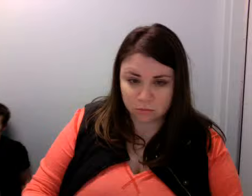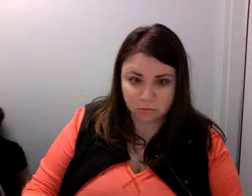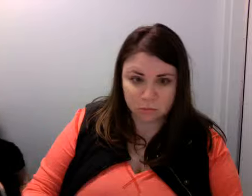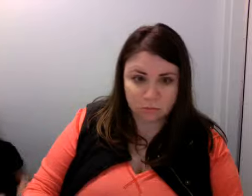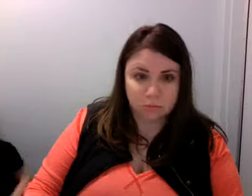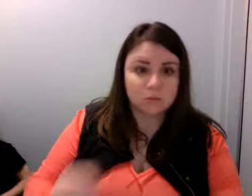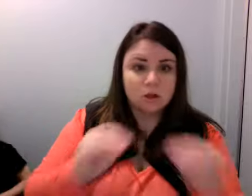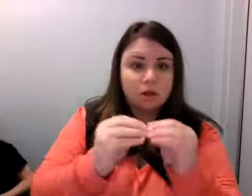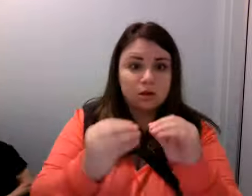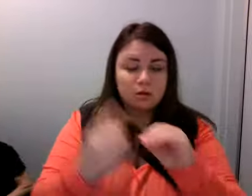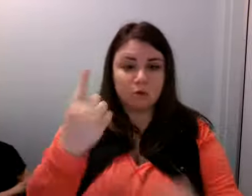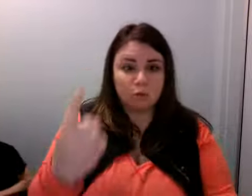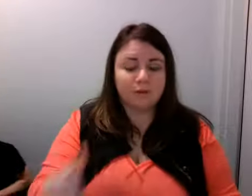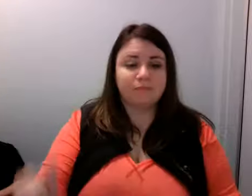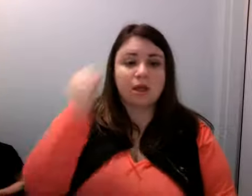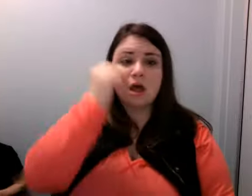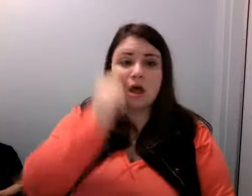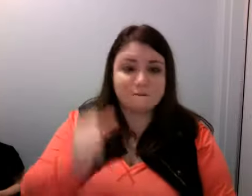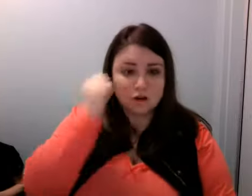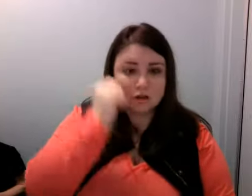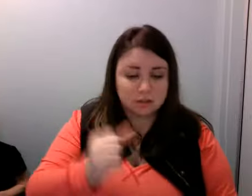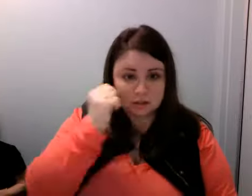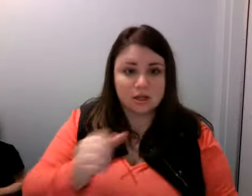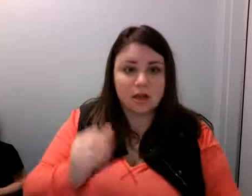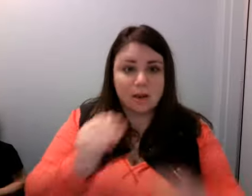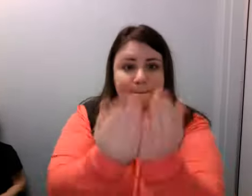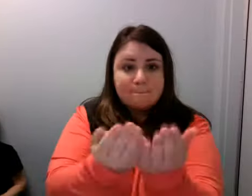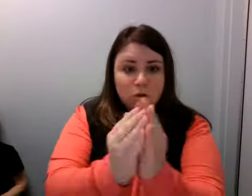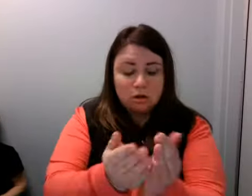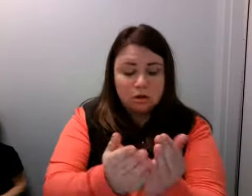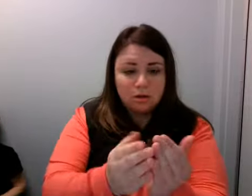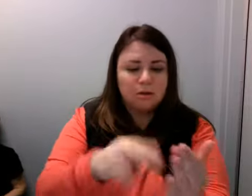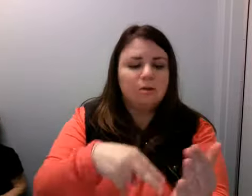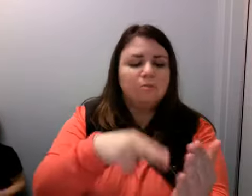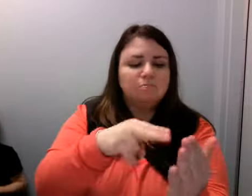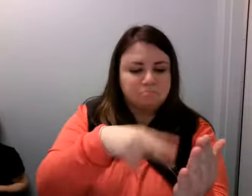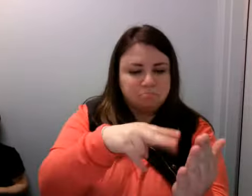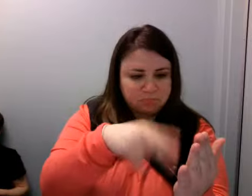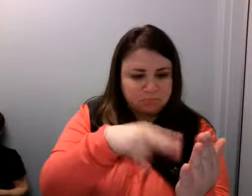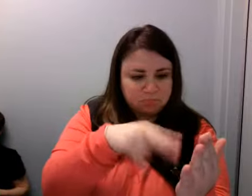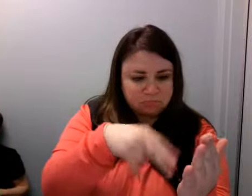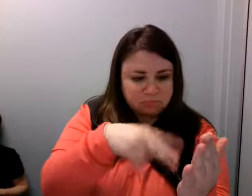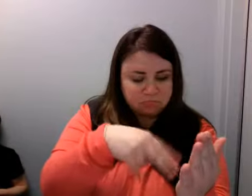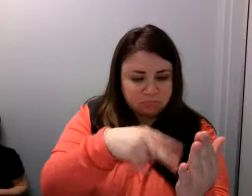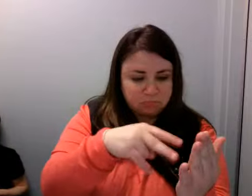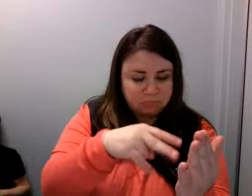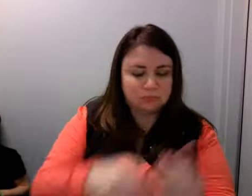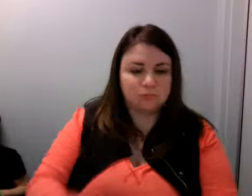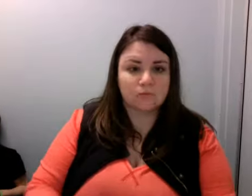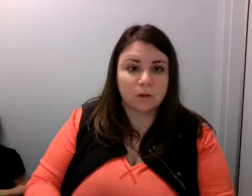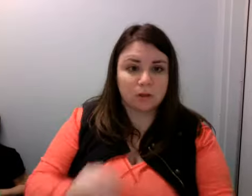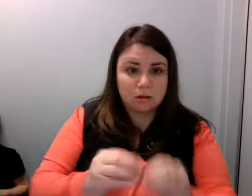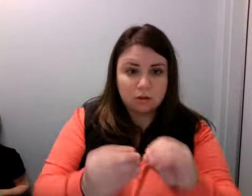It's my week-long battle with AT&T because they've been trying to move my services ever since I moved last week on the side. Right. And